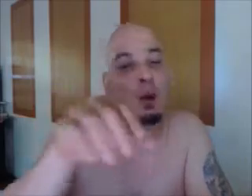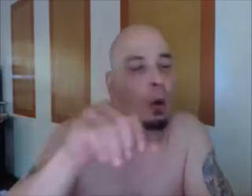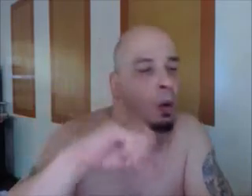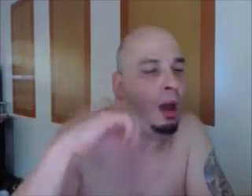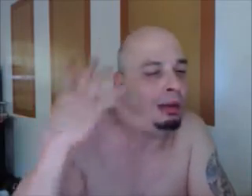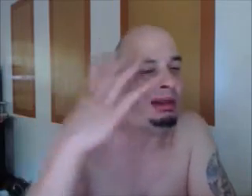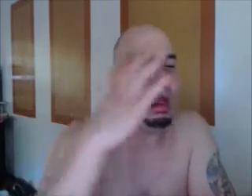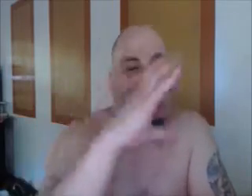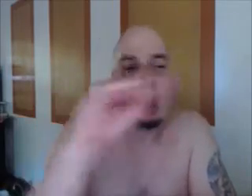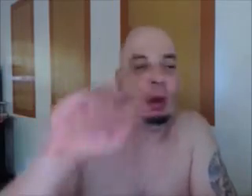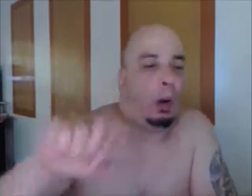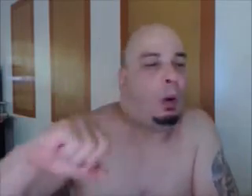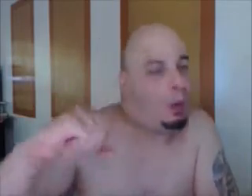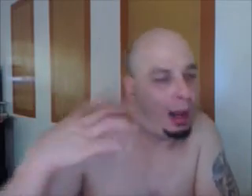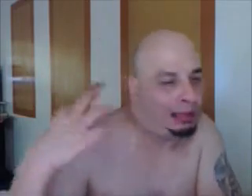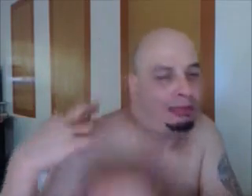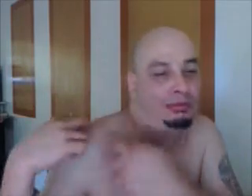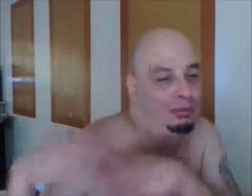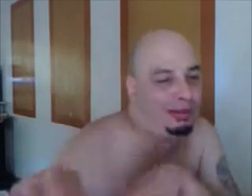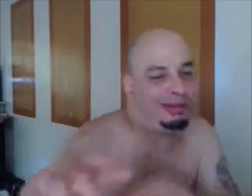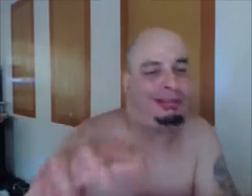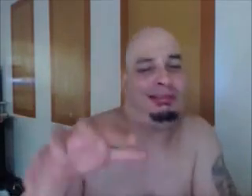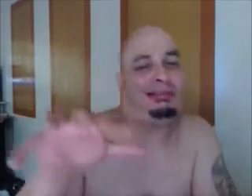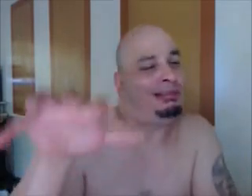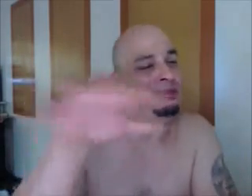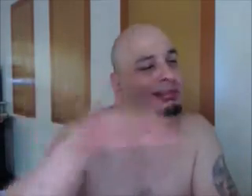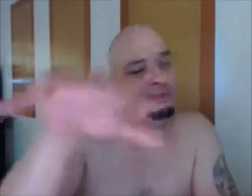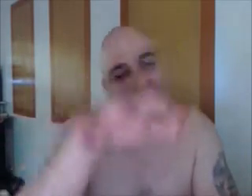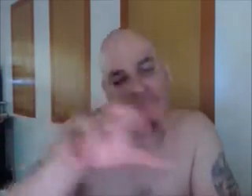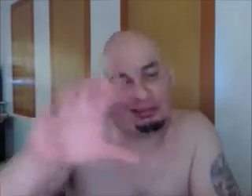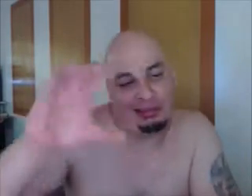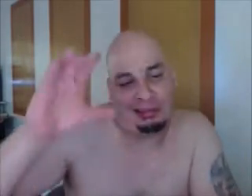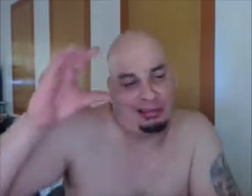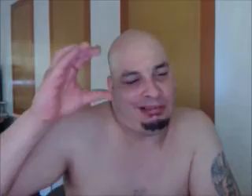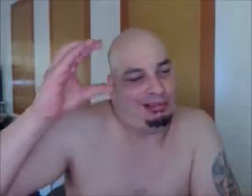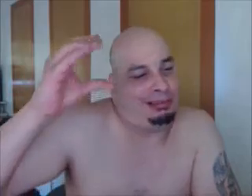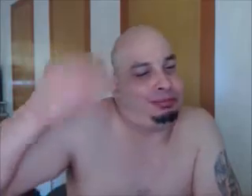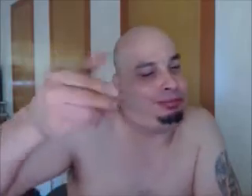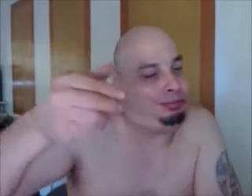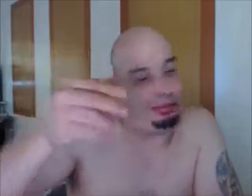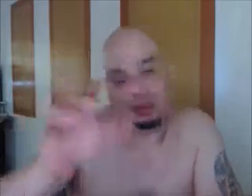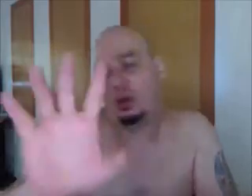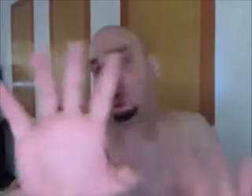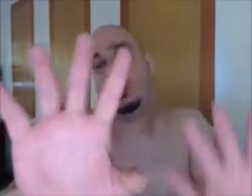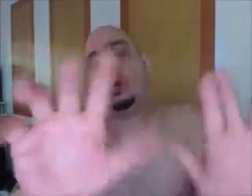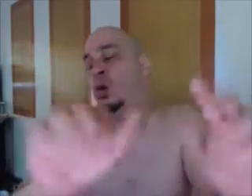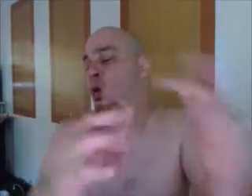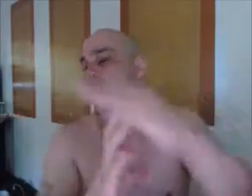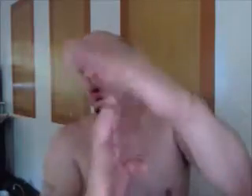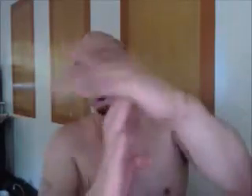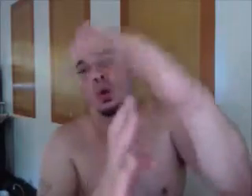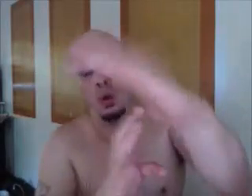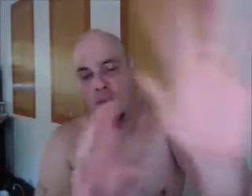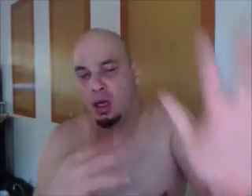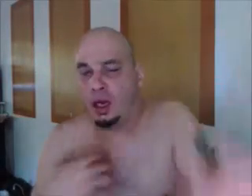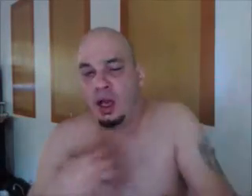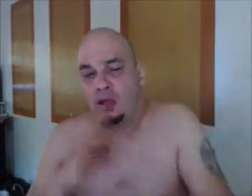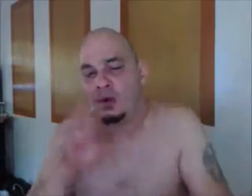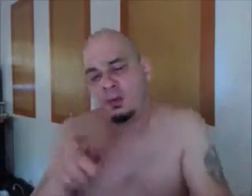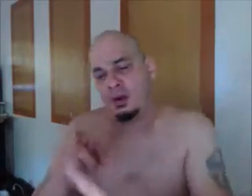do touch on the pressure They points sure do. that maybe do spark a conversation that needs to be had. That is true, but obviously race is